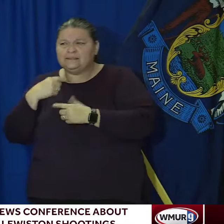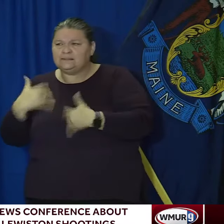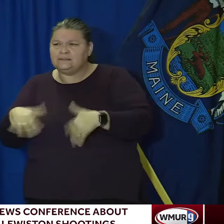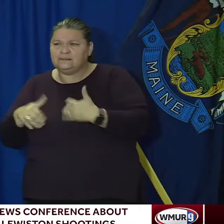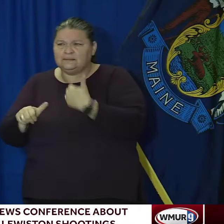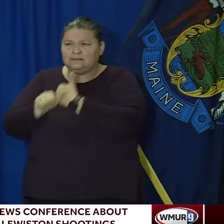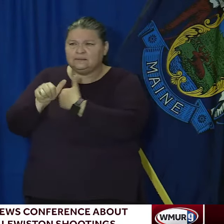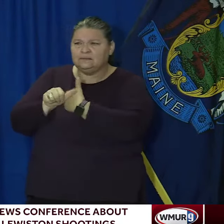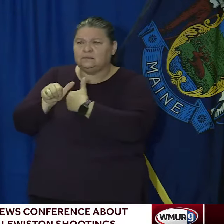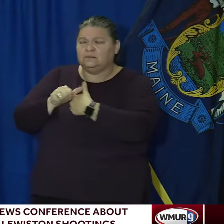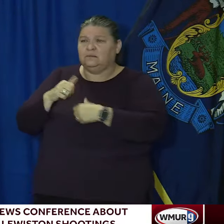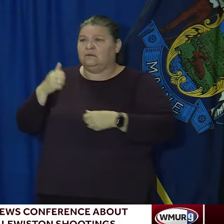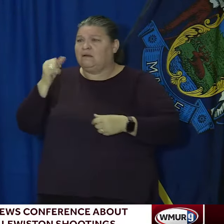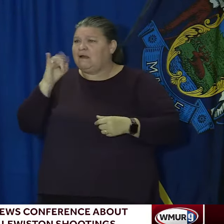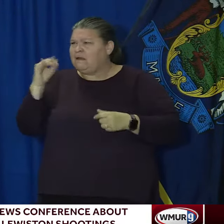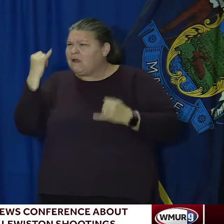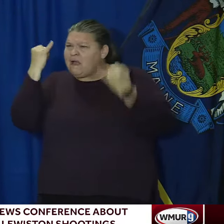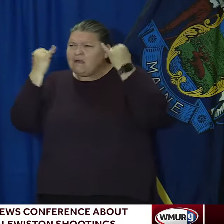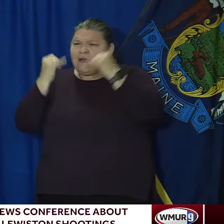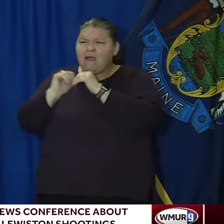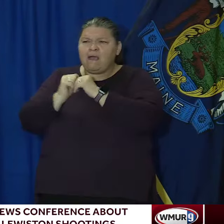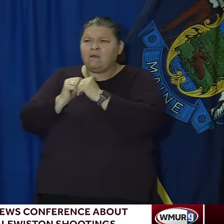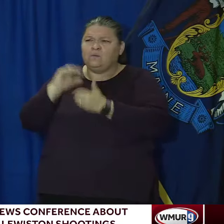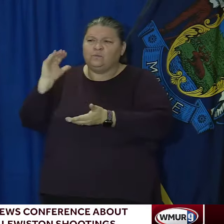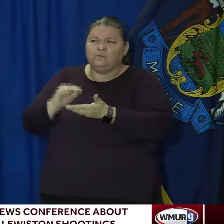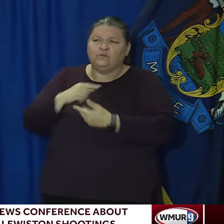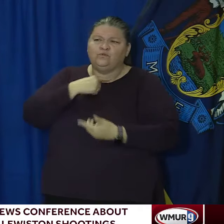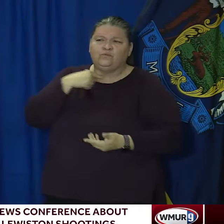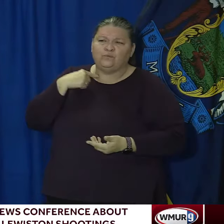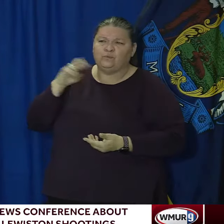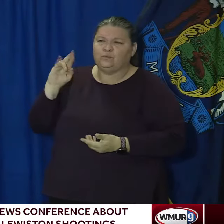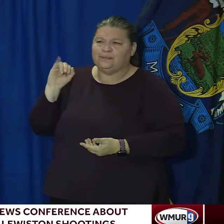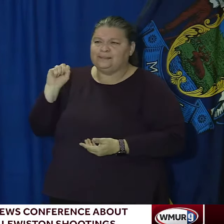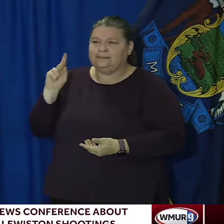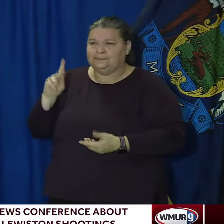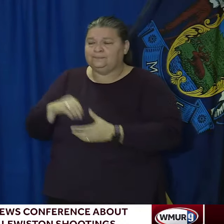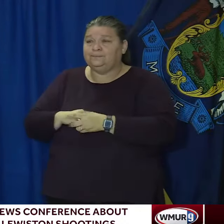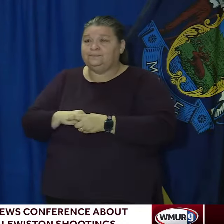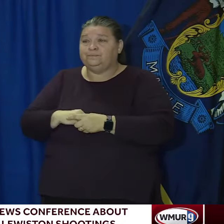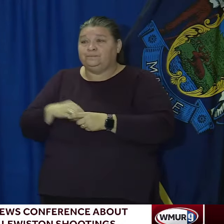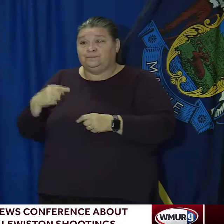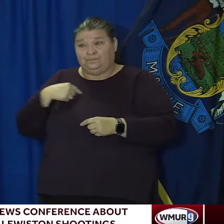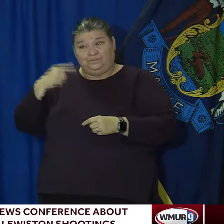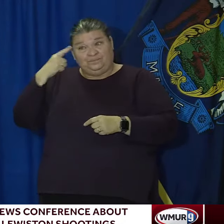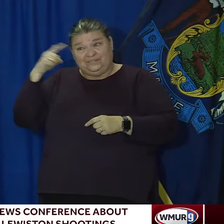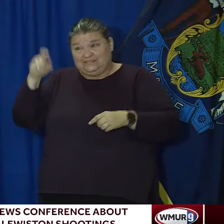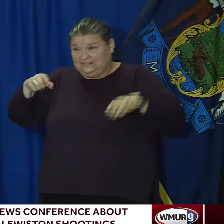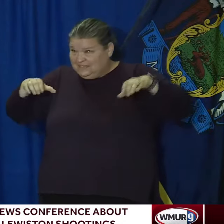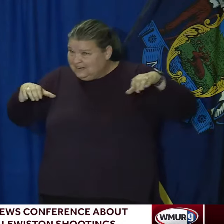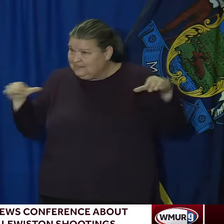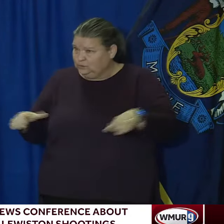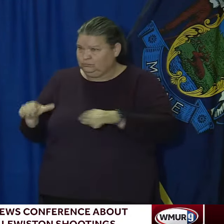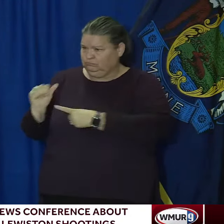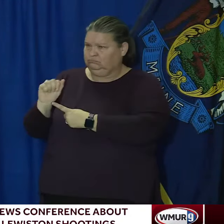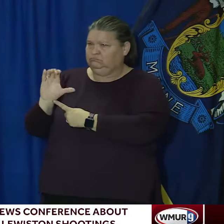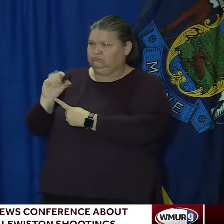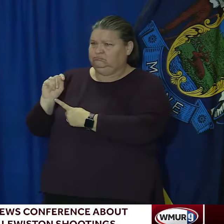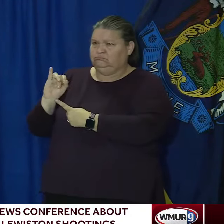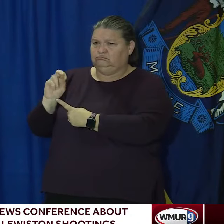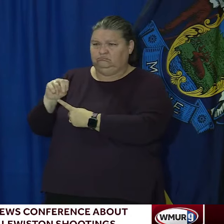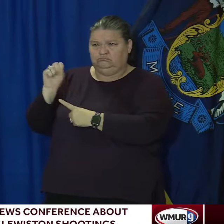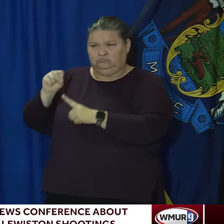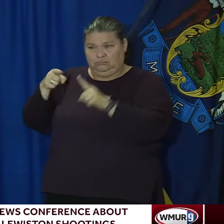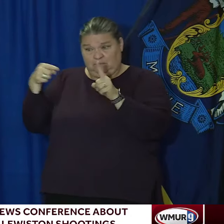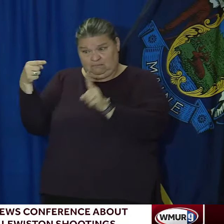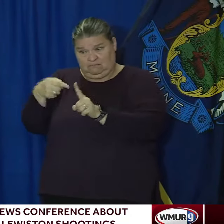I think action is needed. What that action is must be the product of a broad discussion, comprehensive discussion